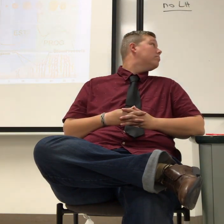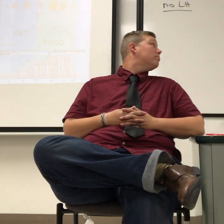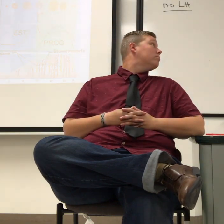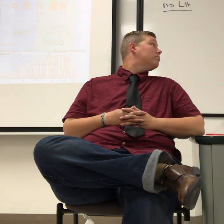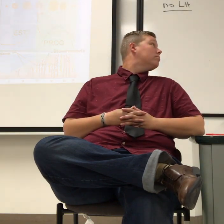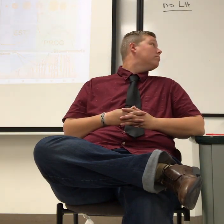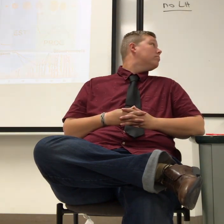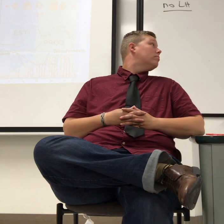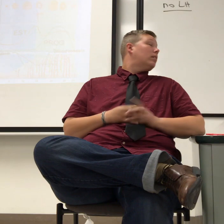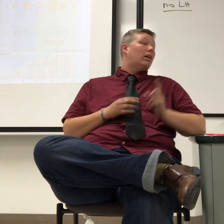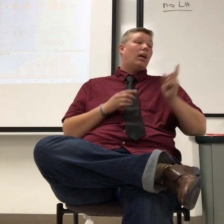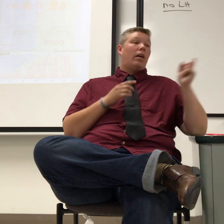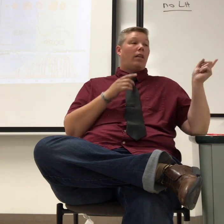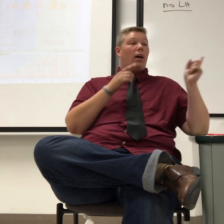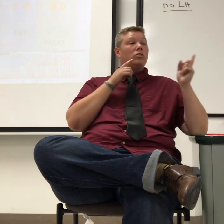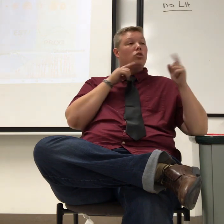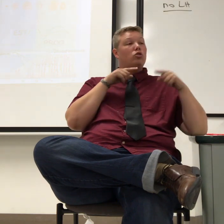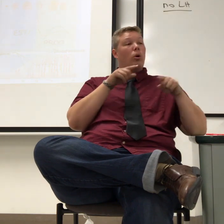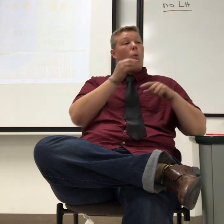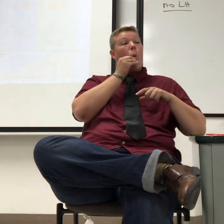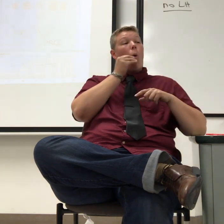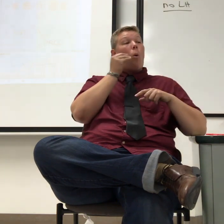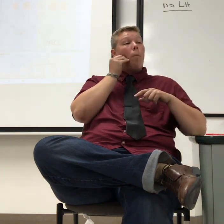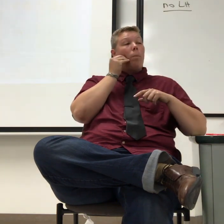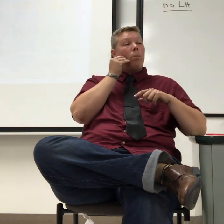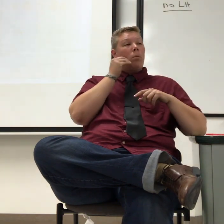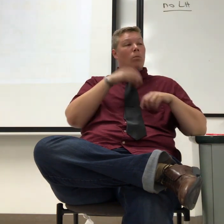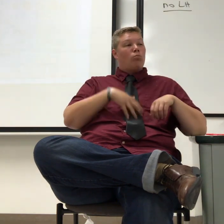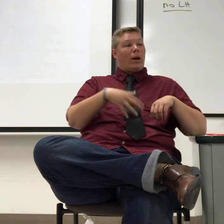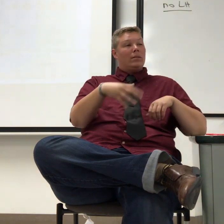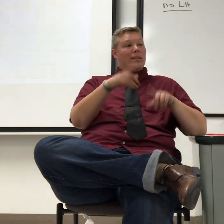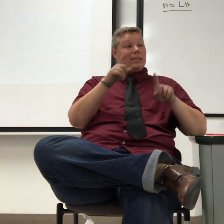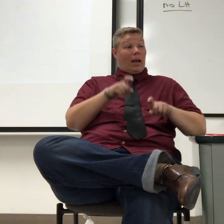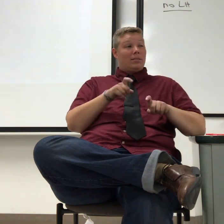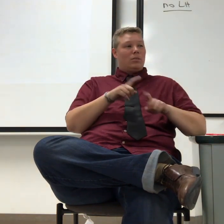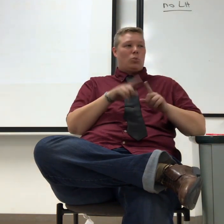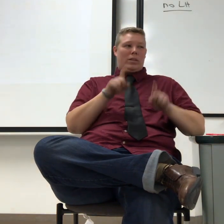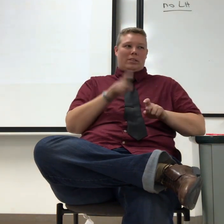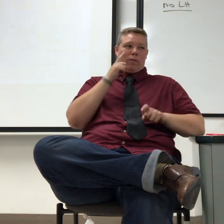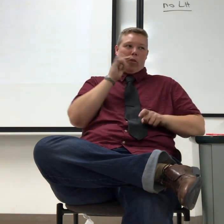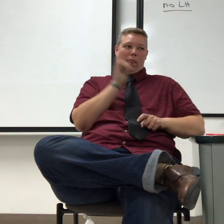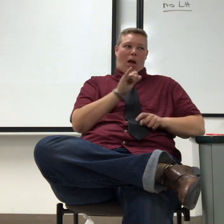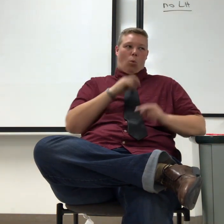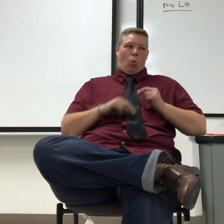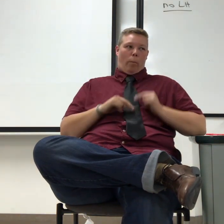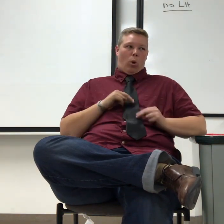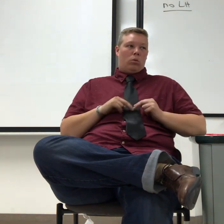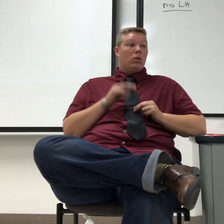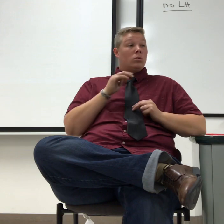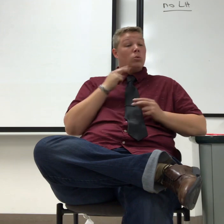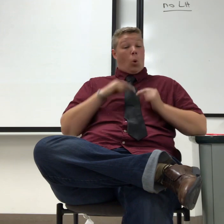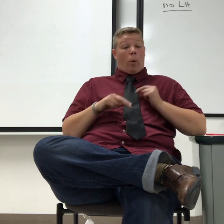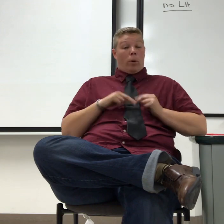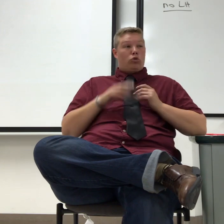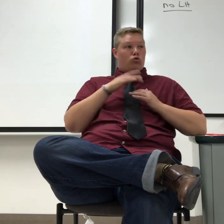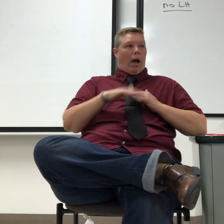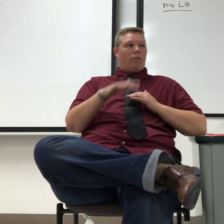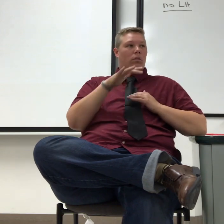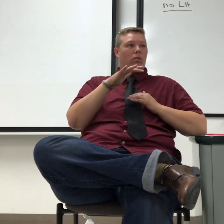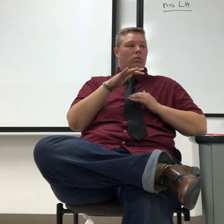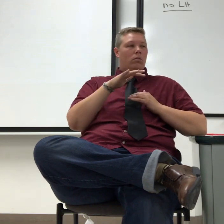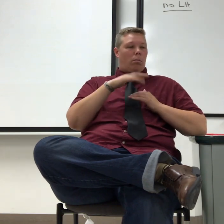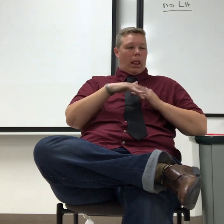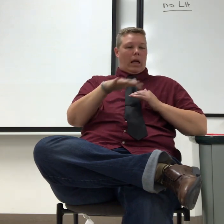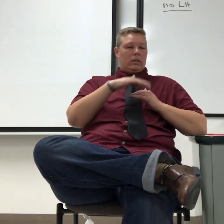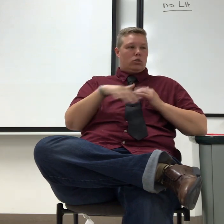This is what they test for in home pregnancy tests. It's a hormone, so where does it travel in? Bloodstream, it spills into the